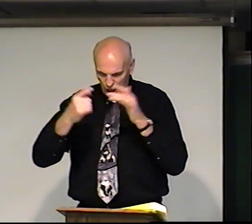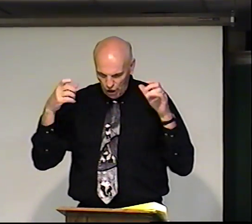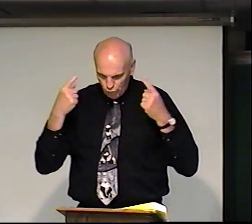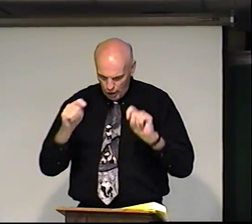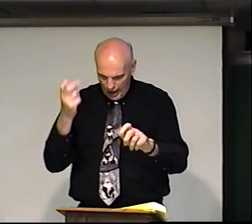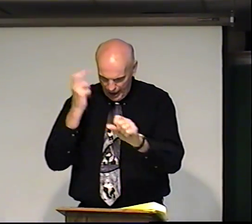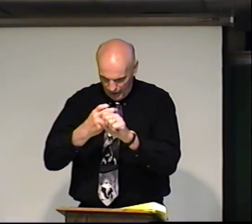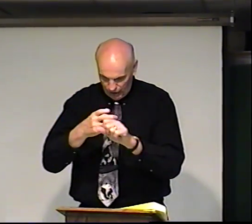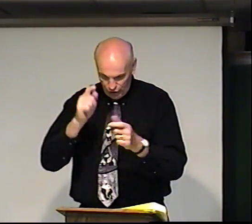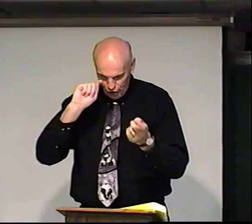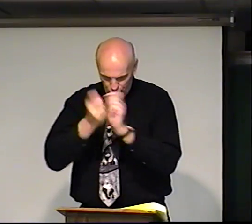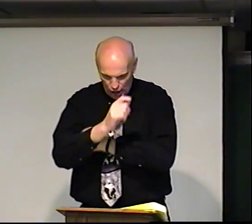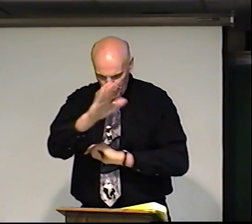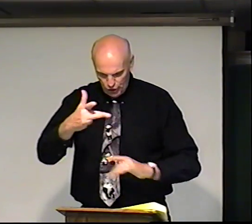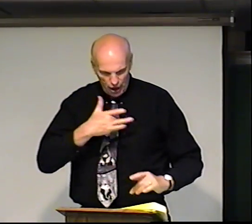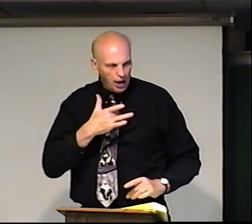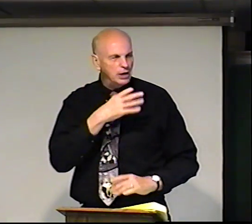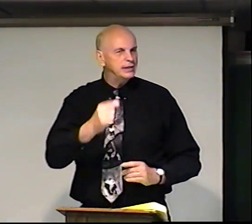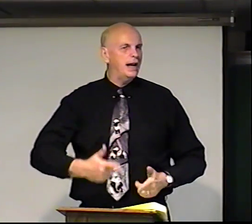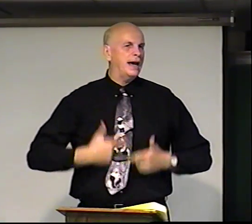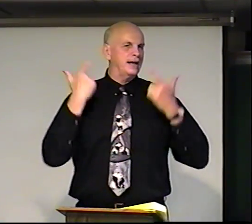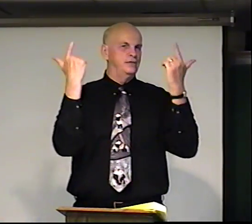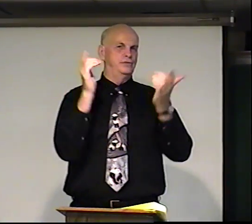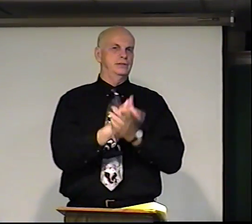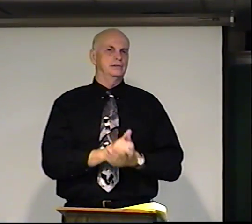Don't dry her. Change your heart and life.